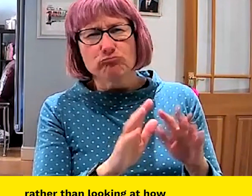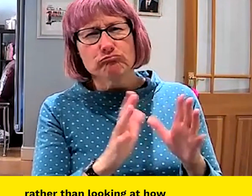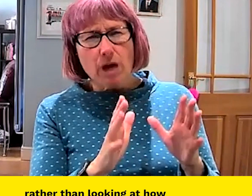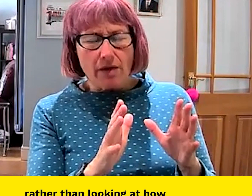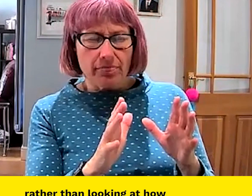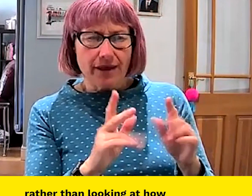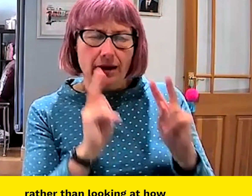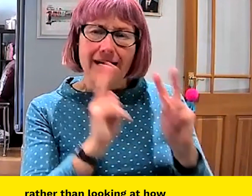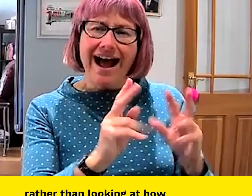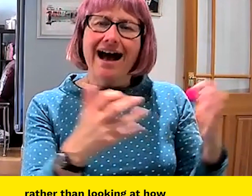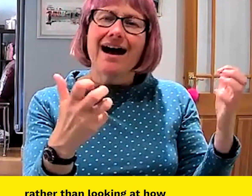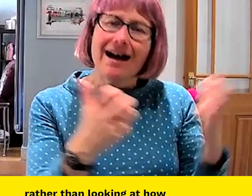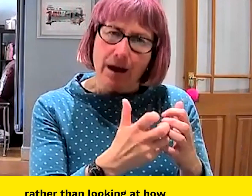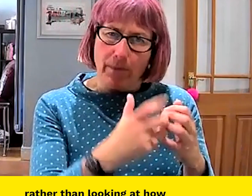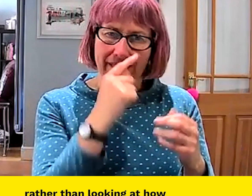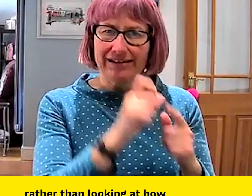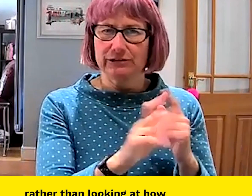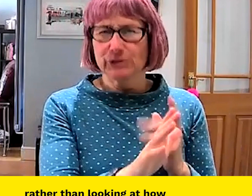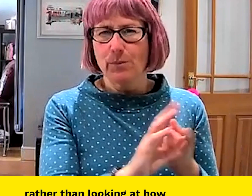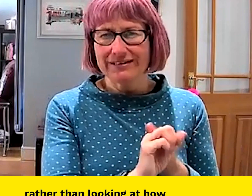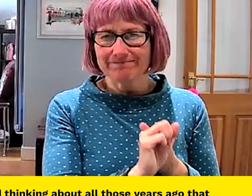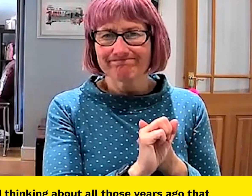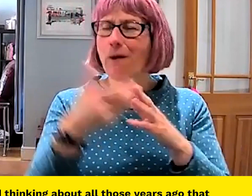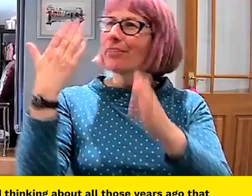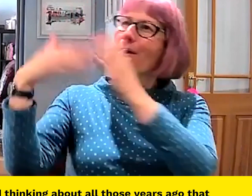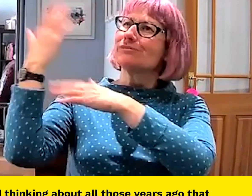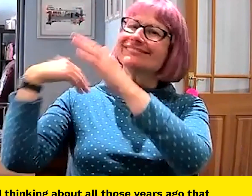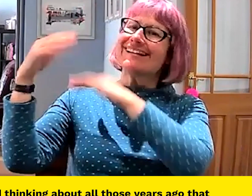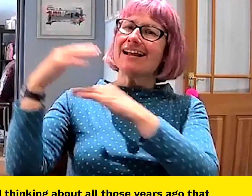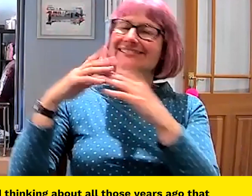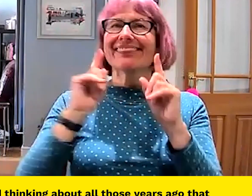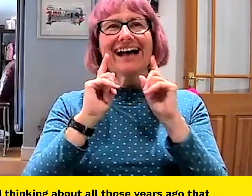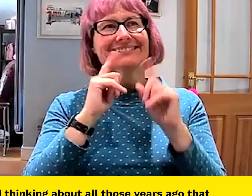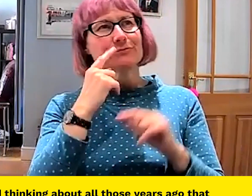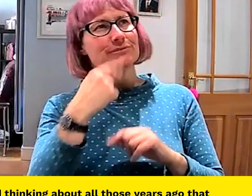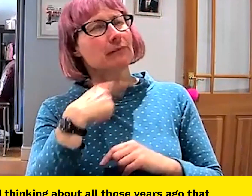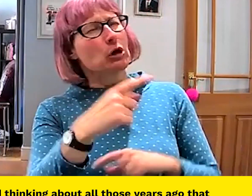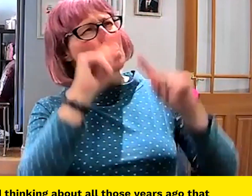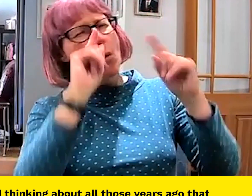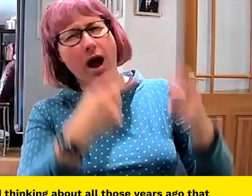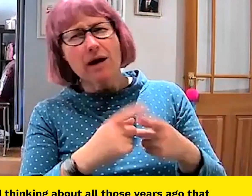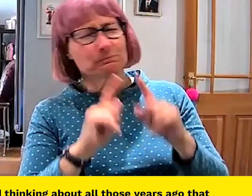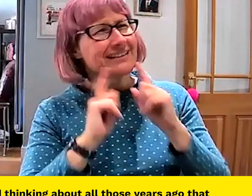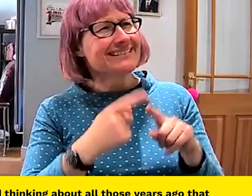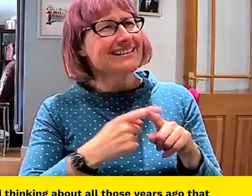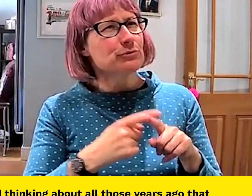rather than looking at how they can do something and thinking about all those years ago that a teacher said to me, "You can't